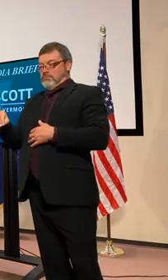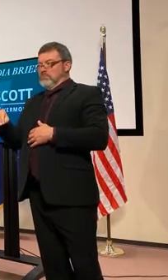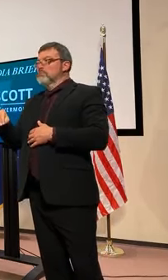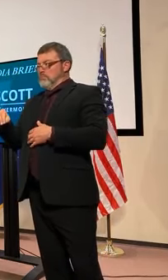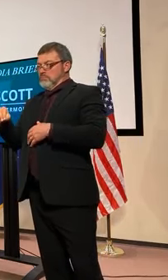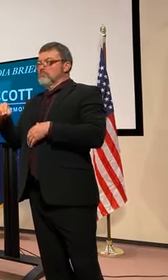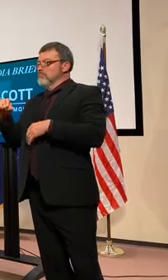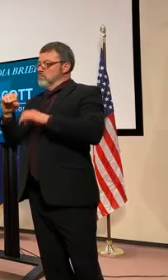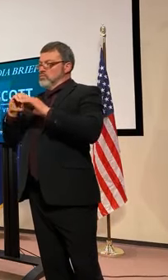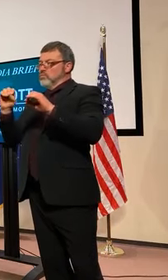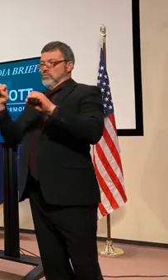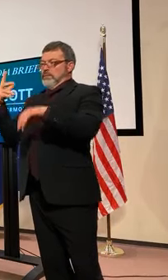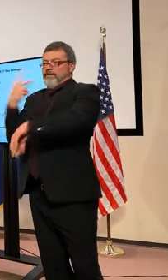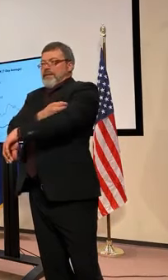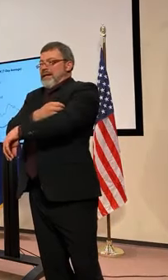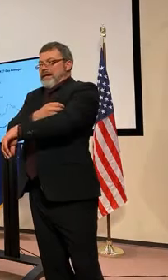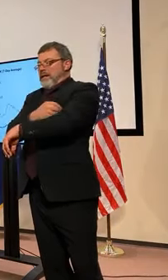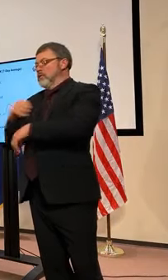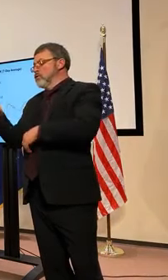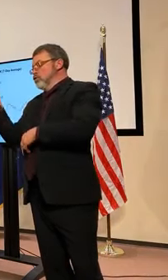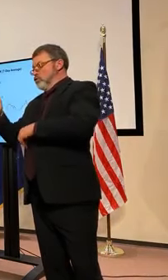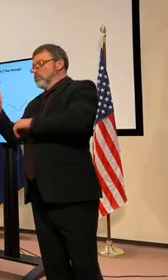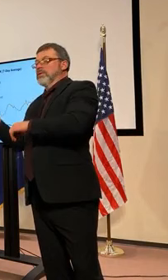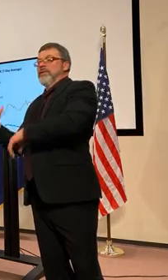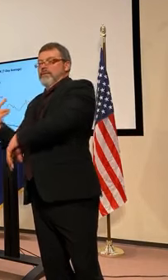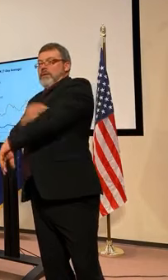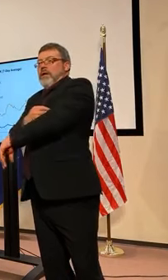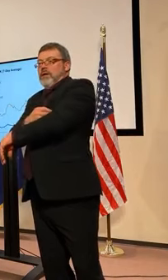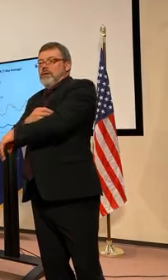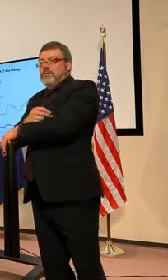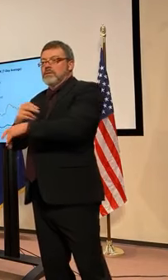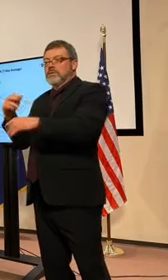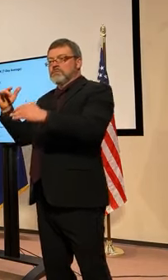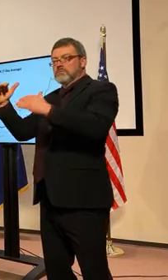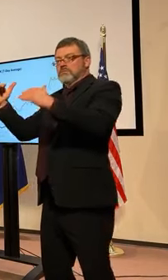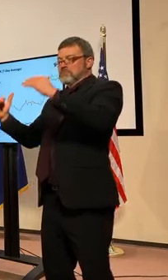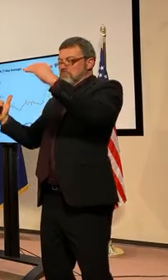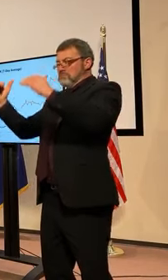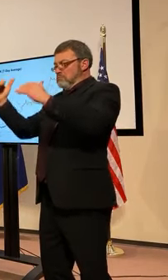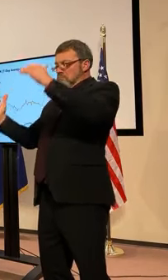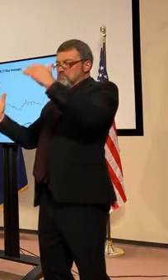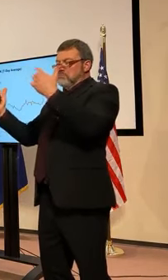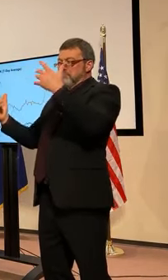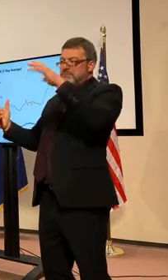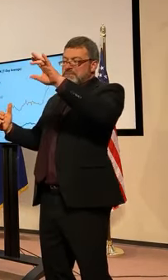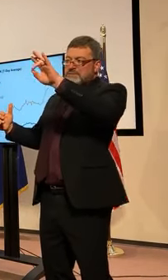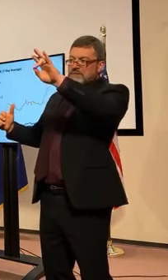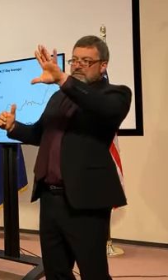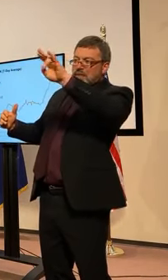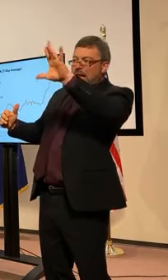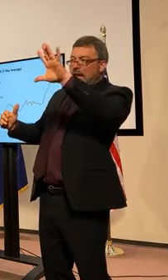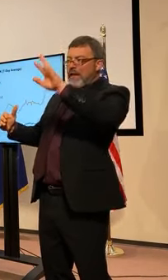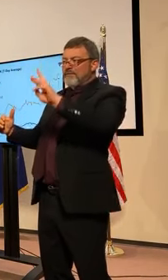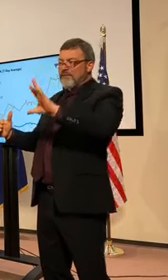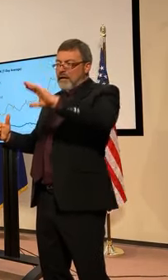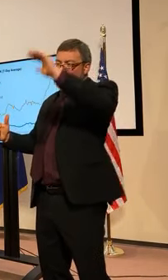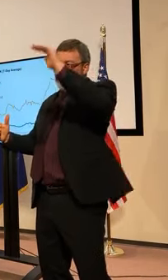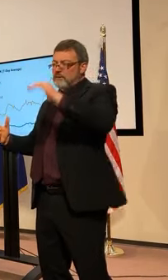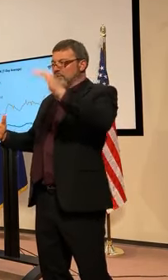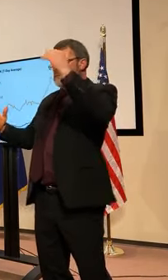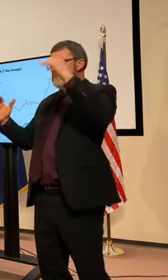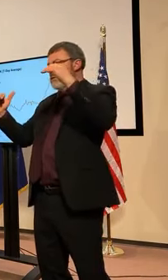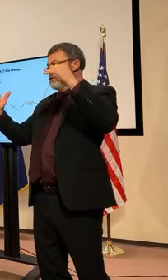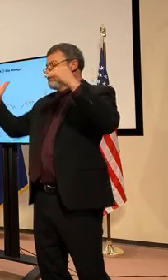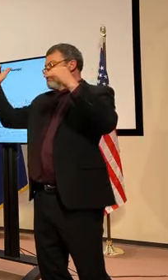unvaccinated. And it hovers. Sometimes it's 65, sometimes it's 75, but it averages out around 70.